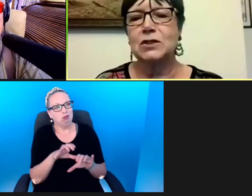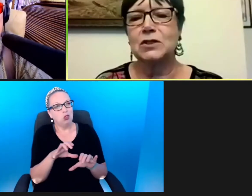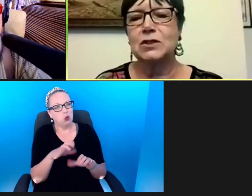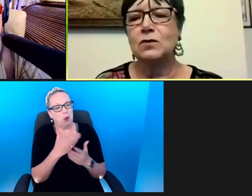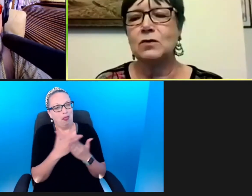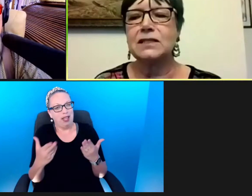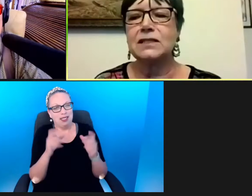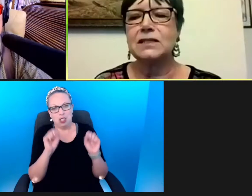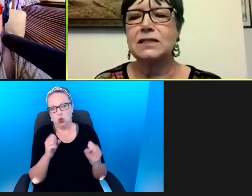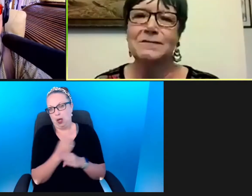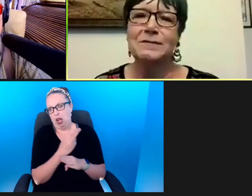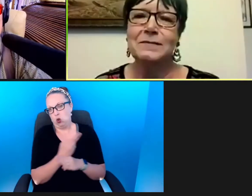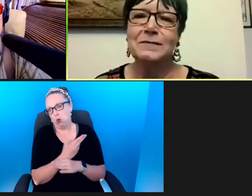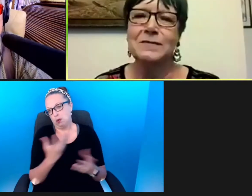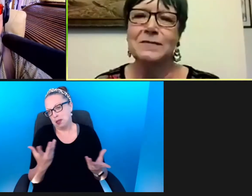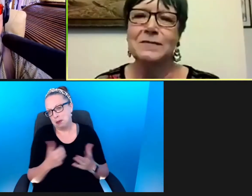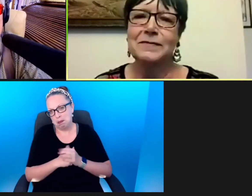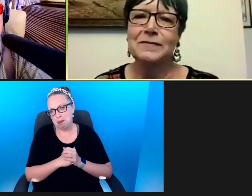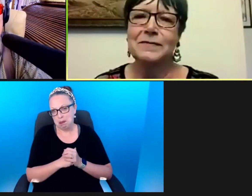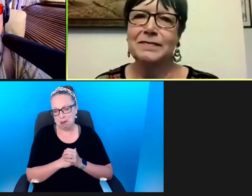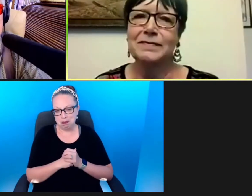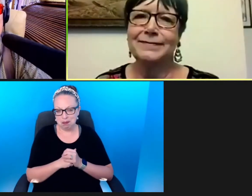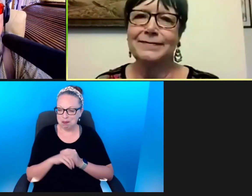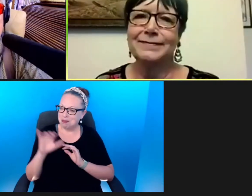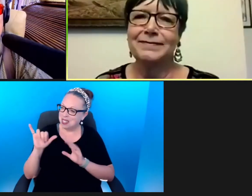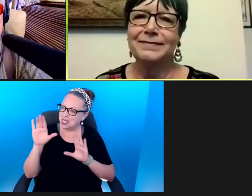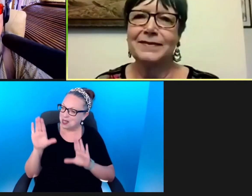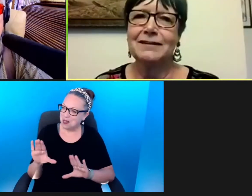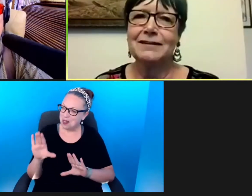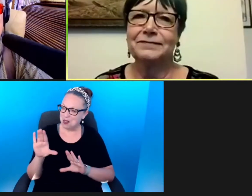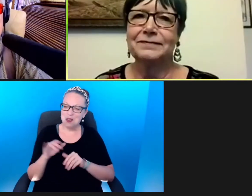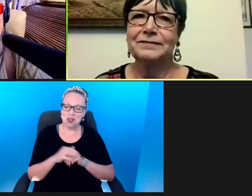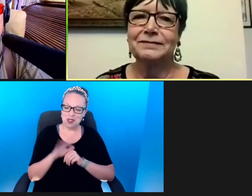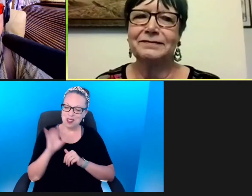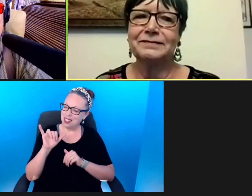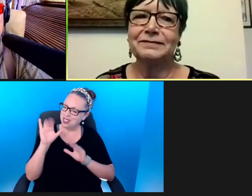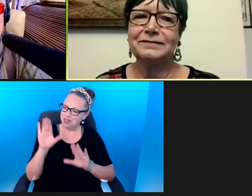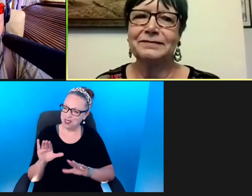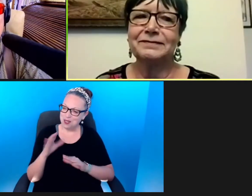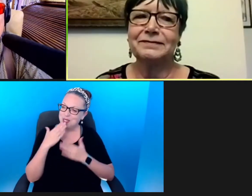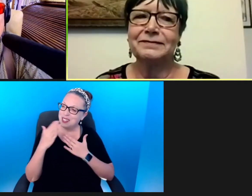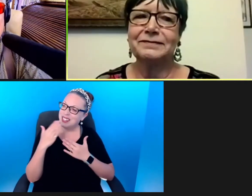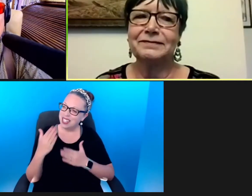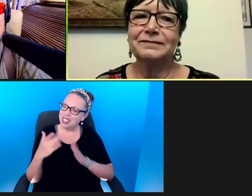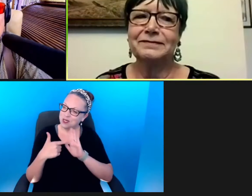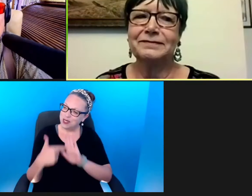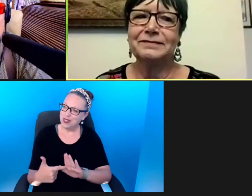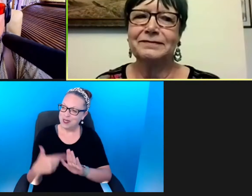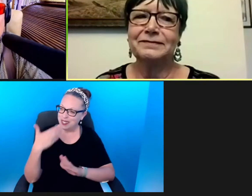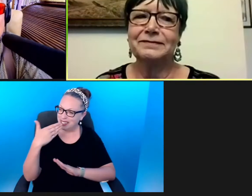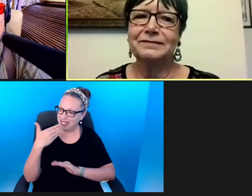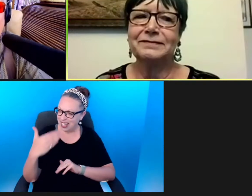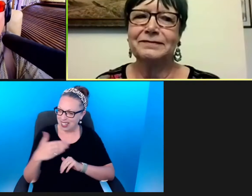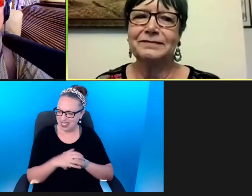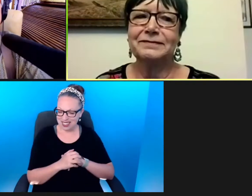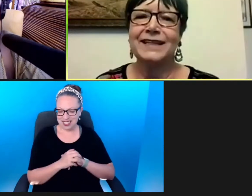very usable. That's great. That is so wonderful. Thank you for sharing all